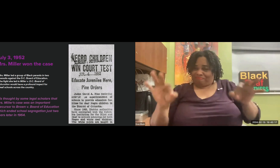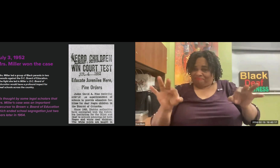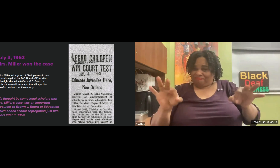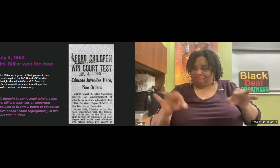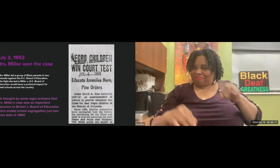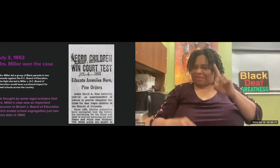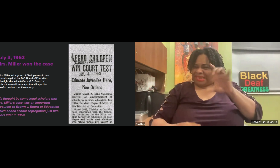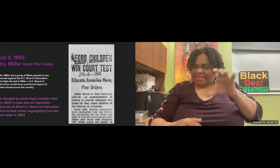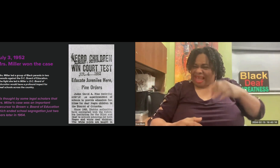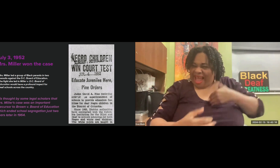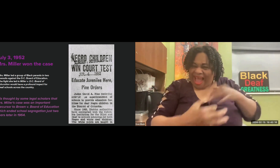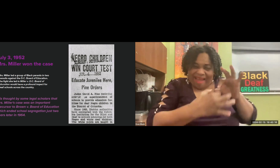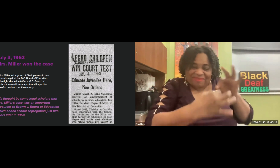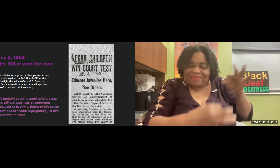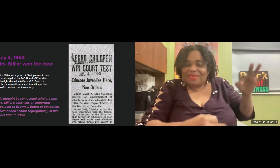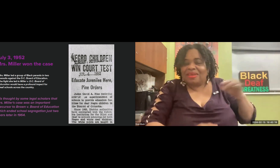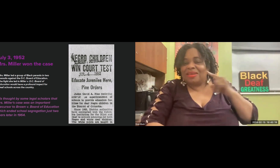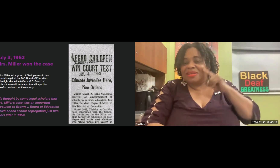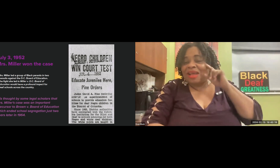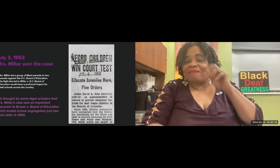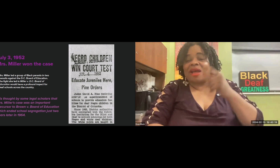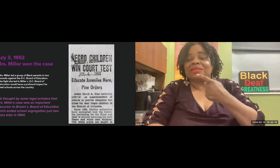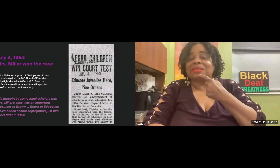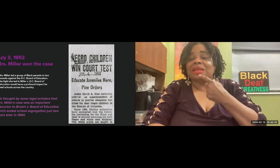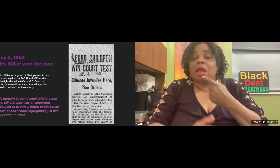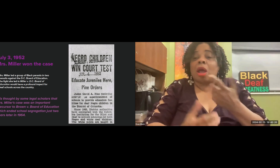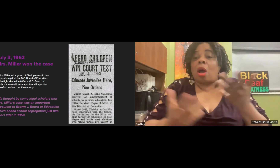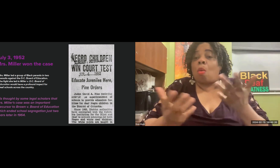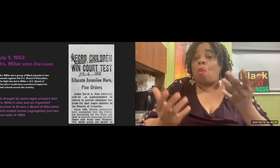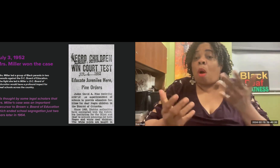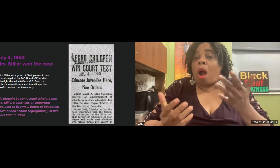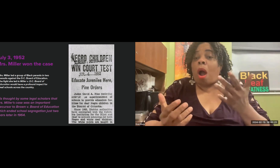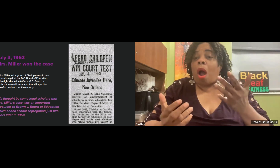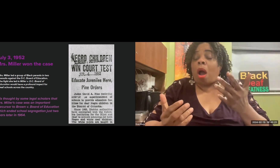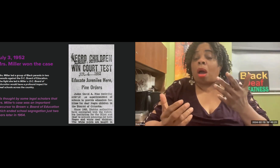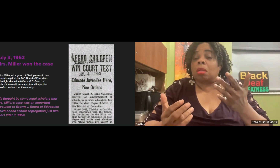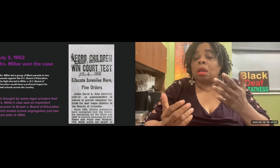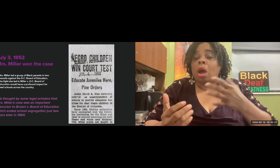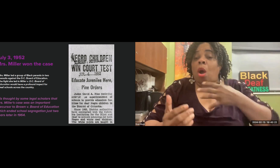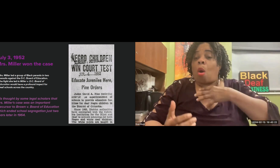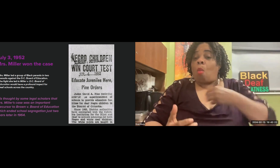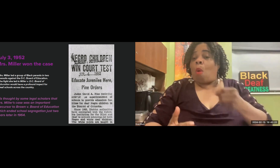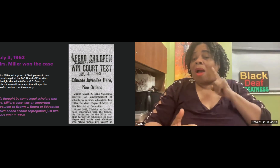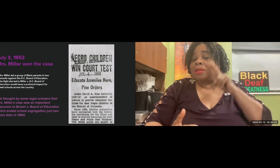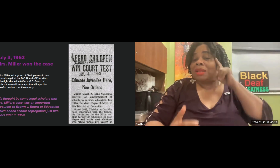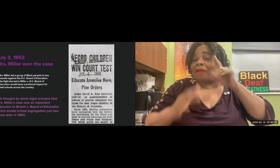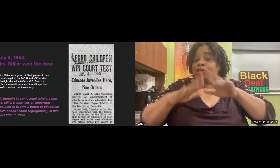So in 1904, there was a Deaf Act, or a specific doctrine